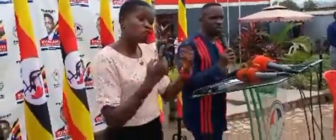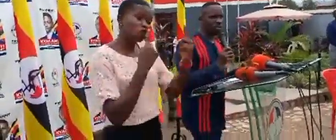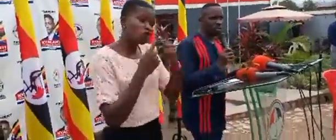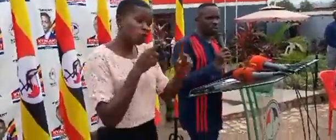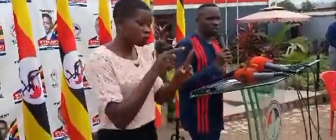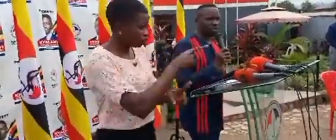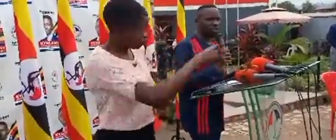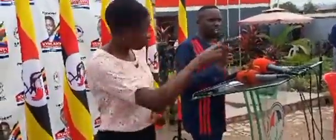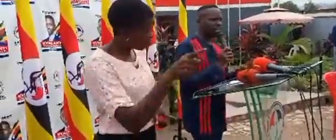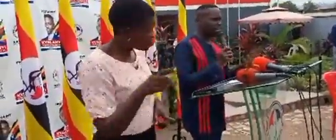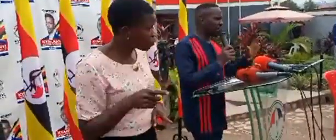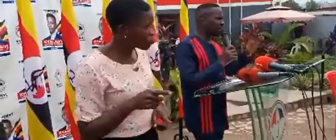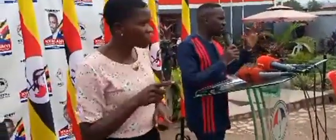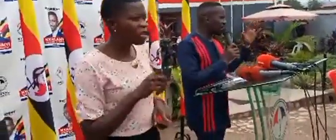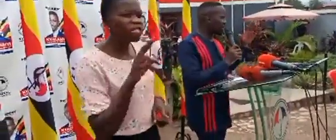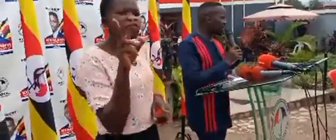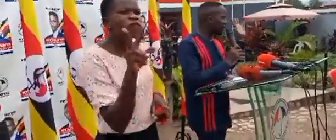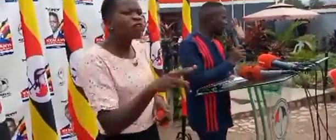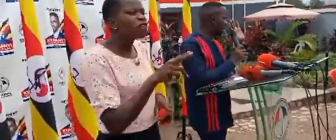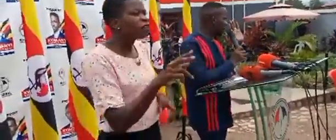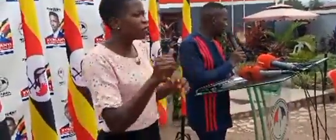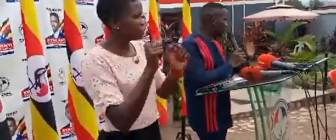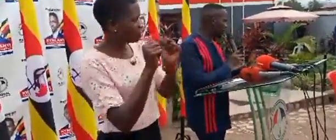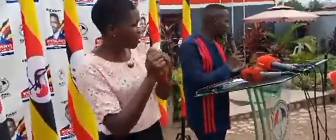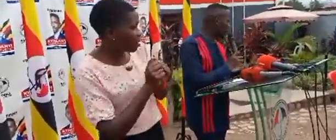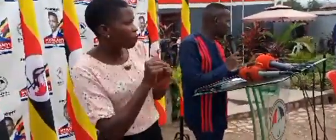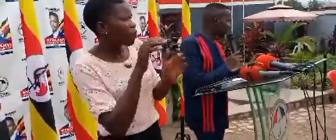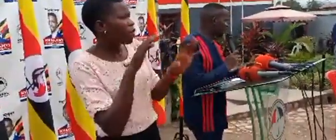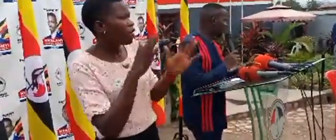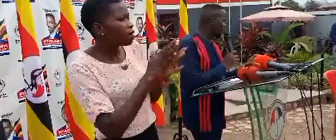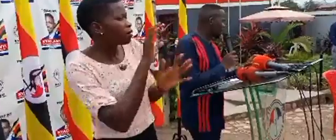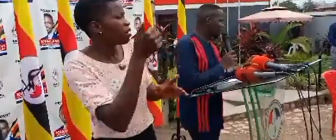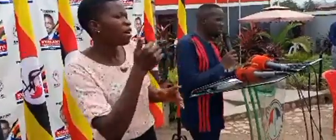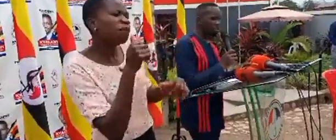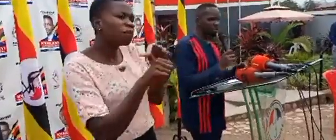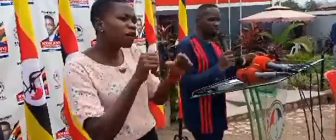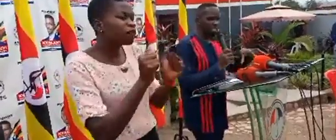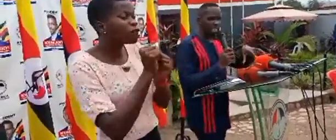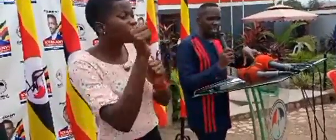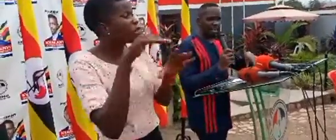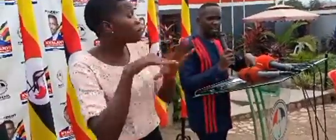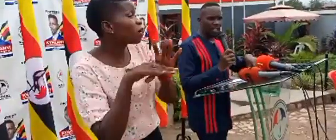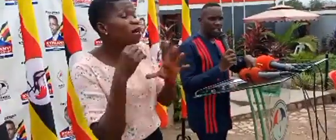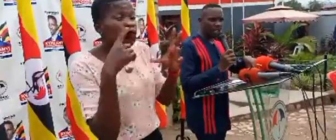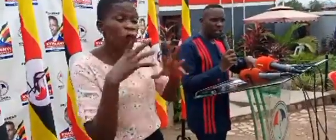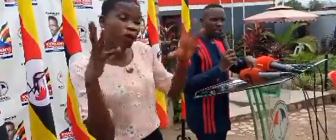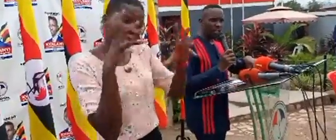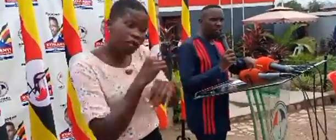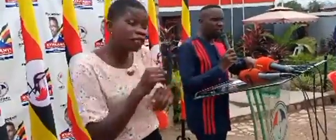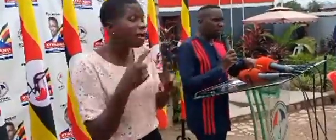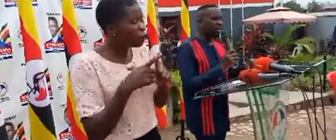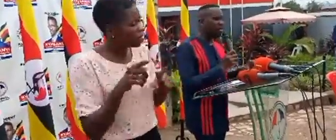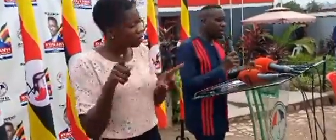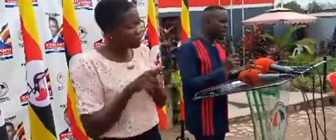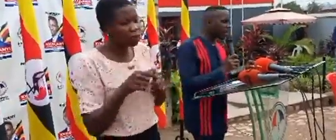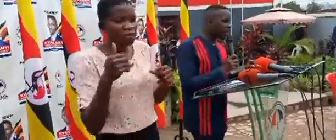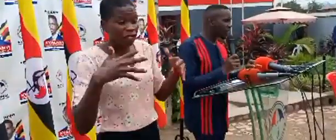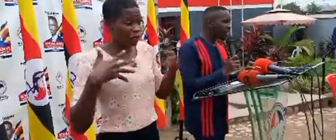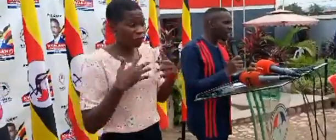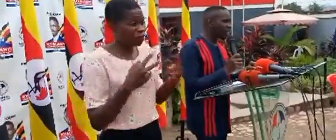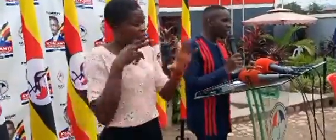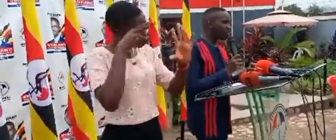you, there's like 10, 20, 50 others out there that are not able to be here, that even fear the